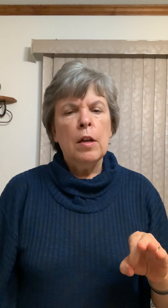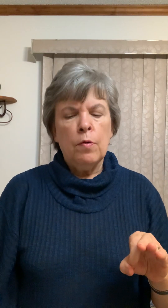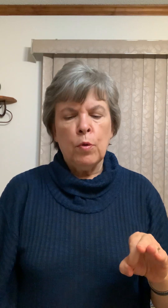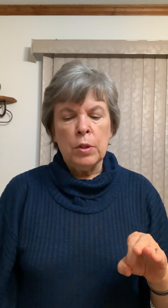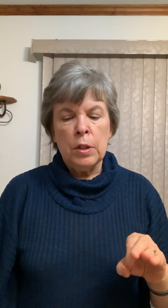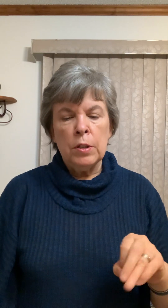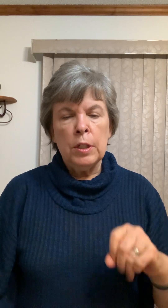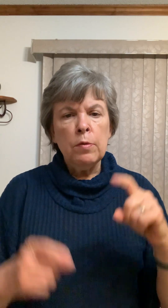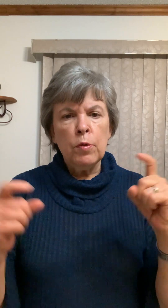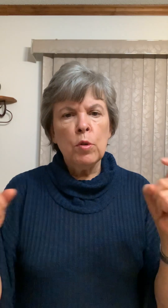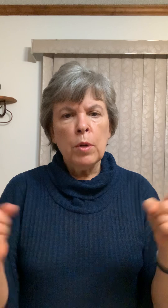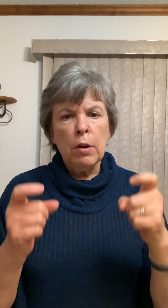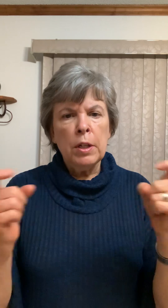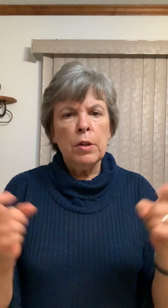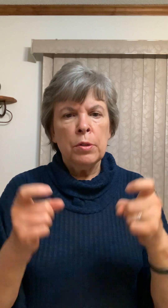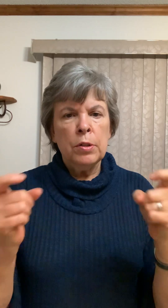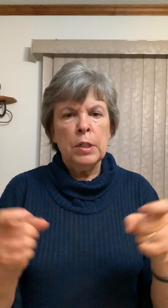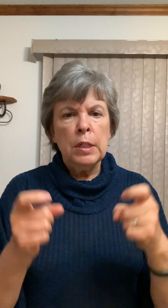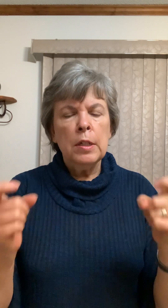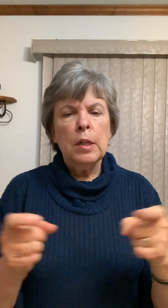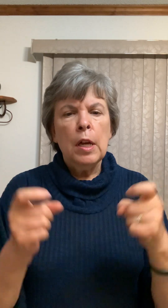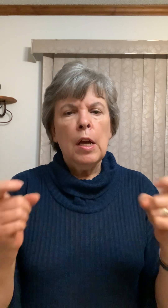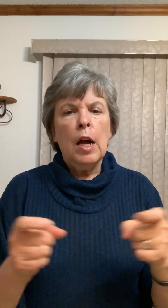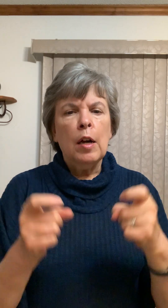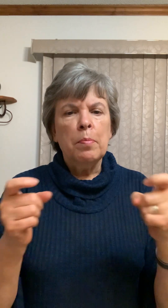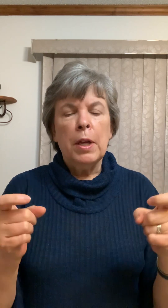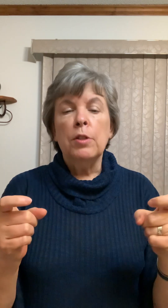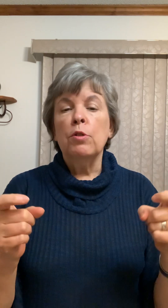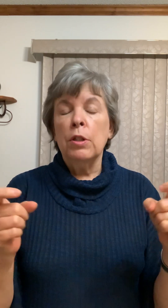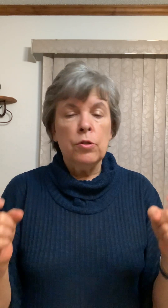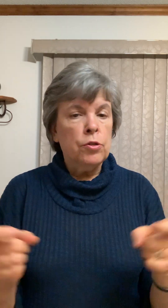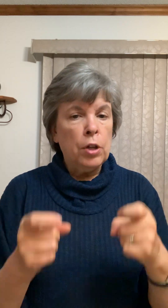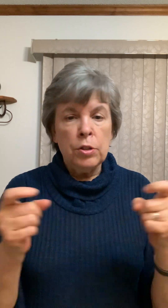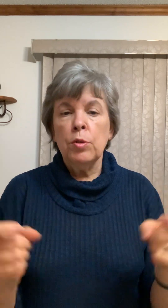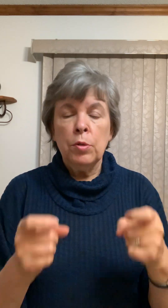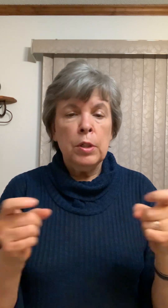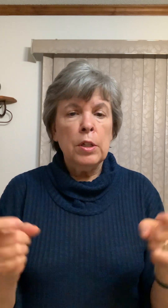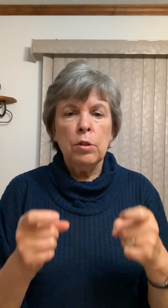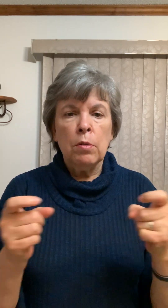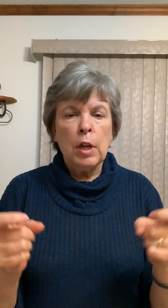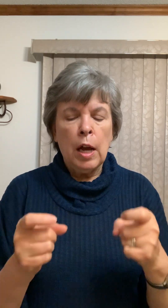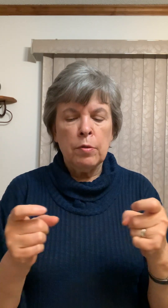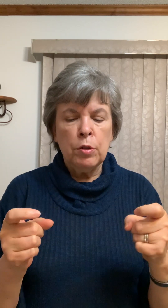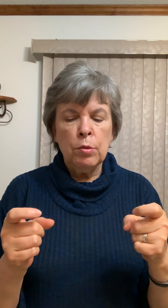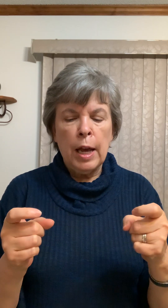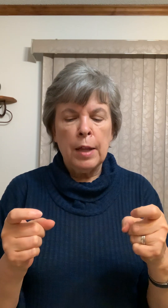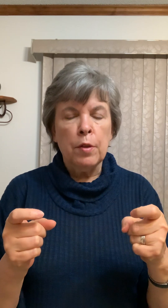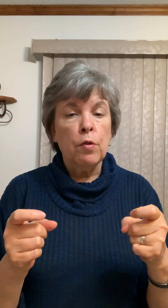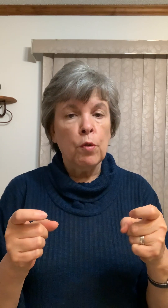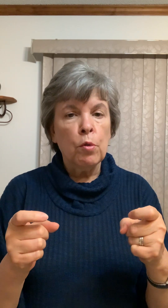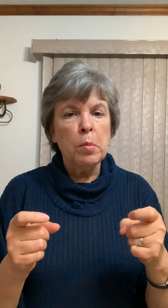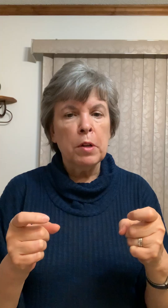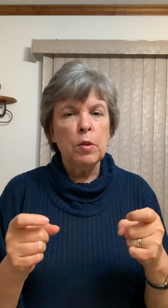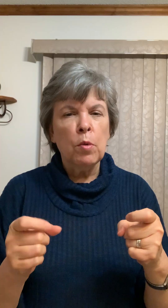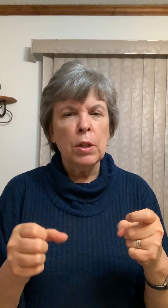For sinful, we already know sin. And you can just do sin. You don't have to add the full, but if you want to,